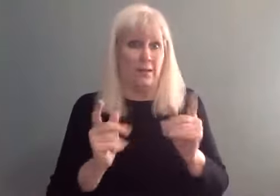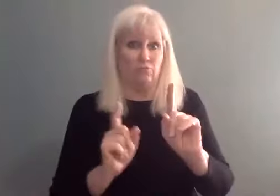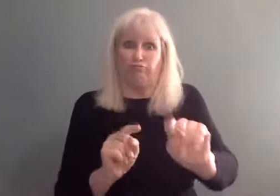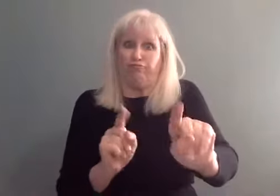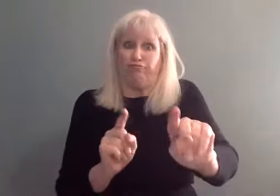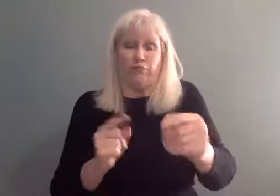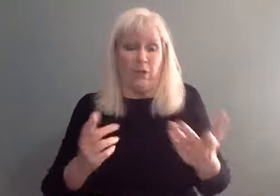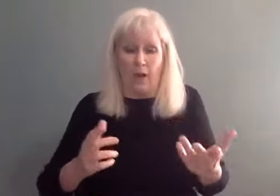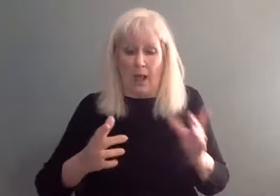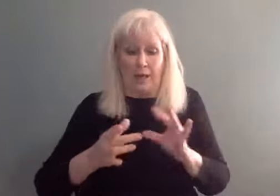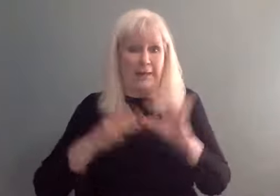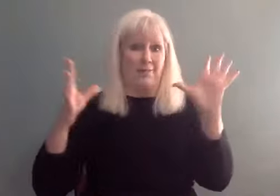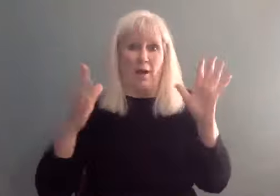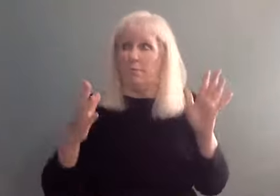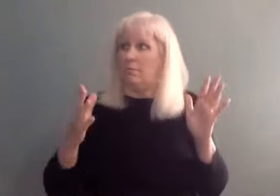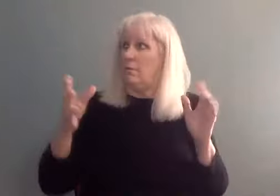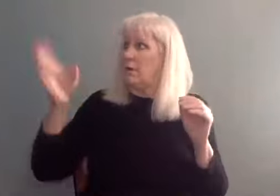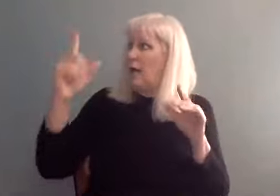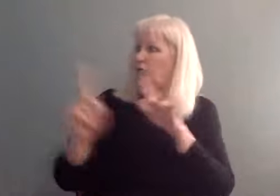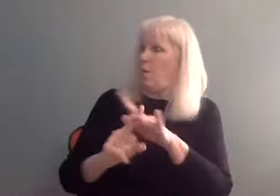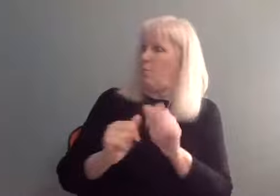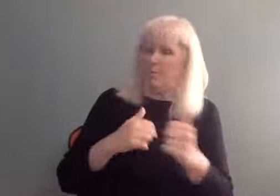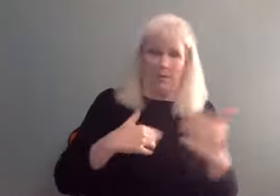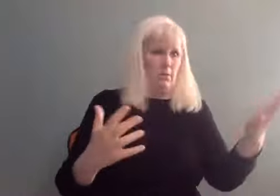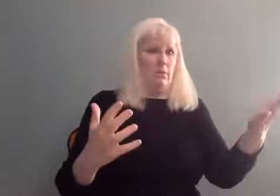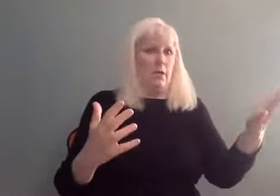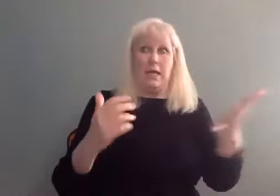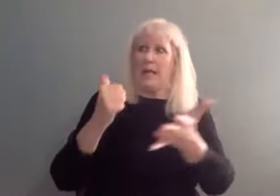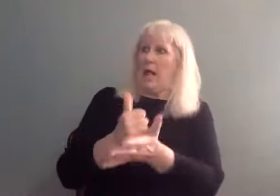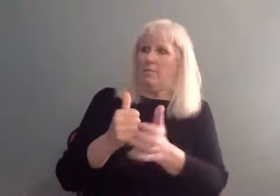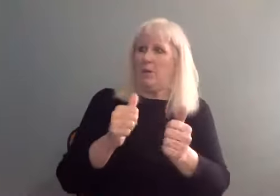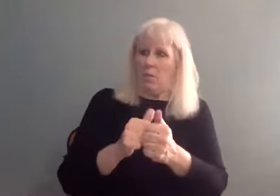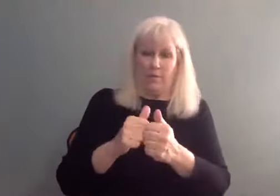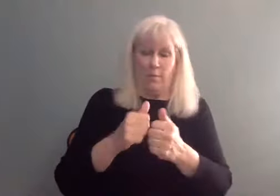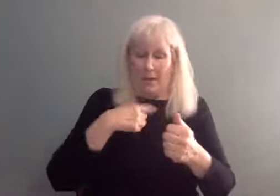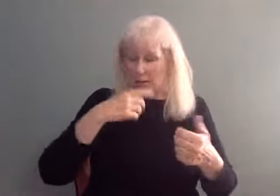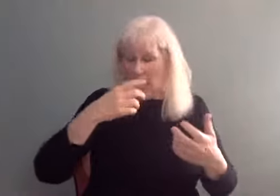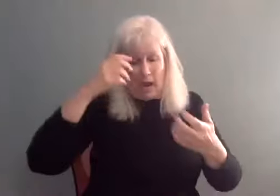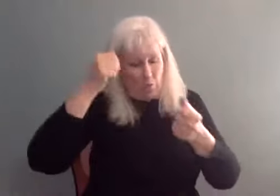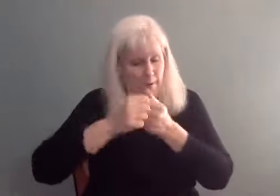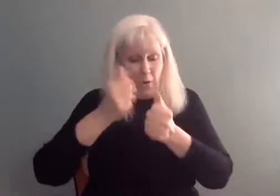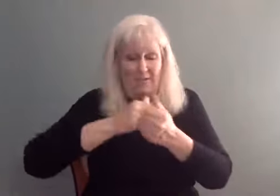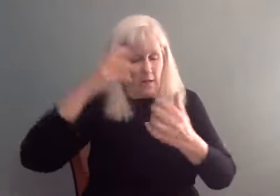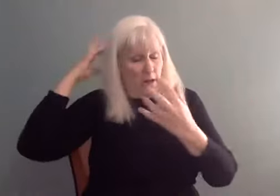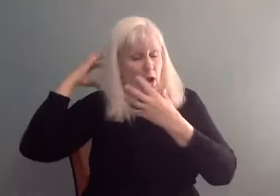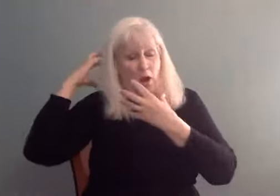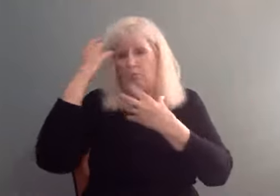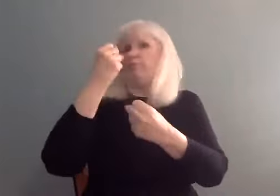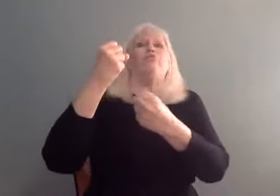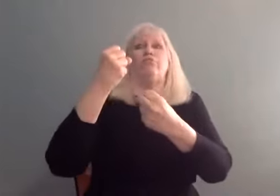and loosen my grip, God shows up. And God showed up and helped me with the floodgates open. And it was long. It was